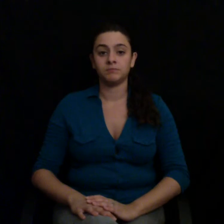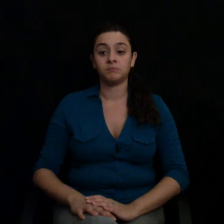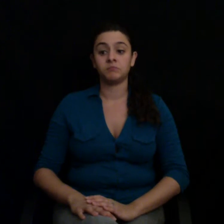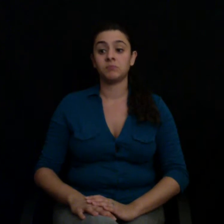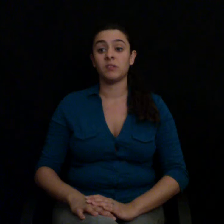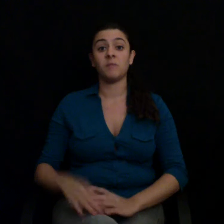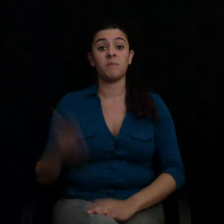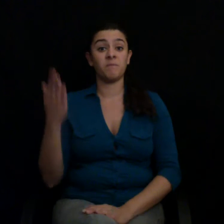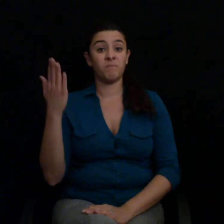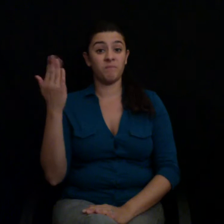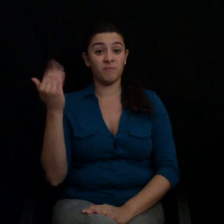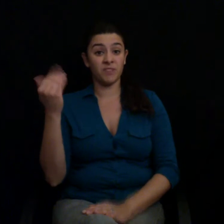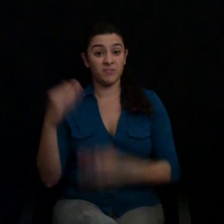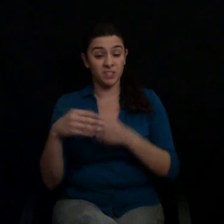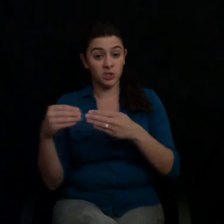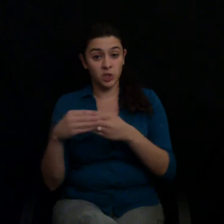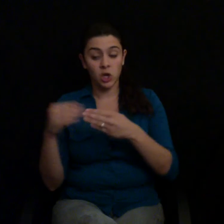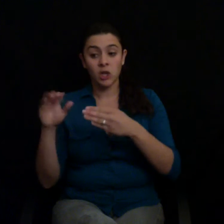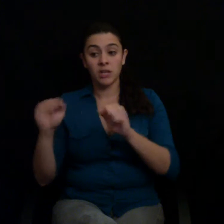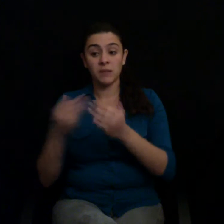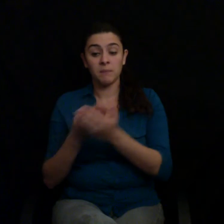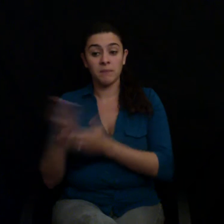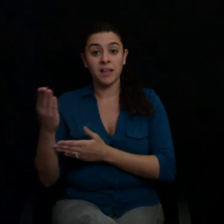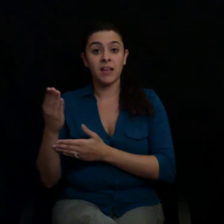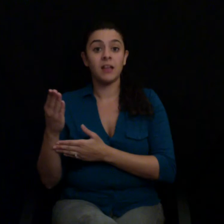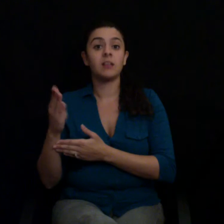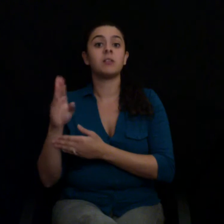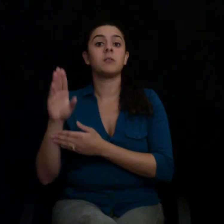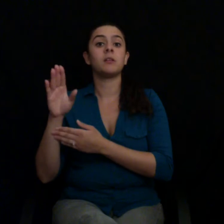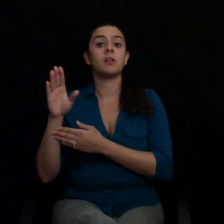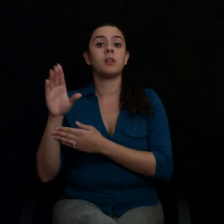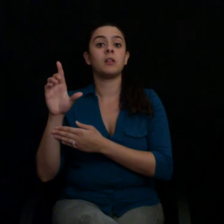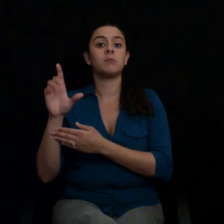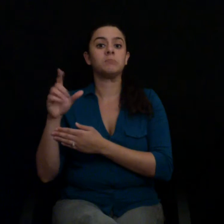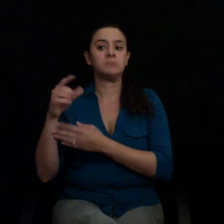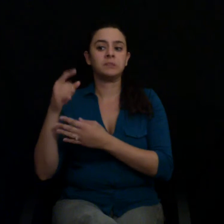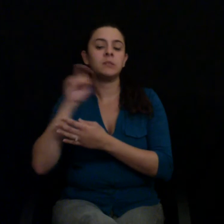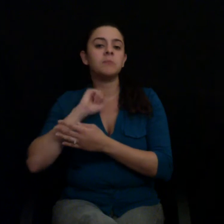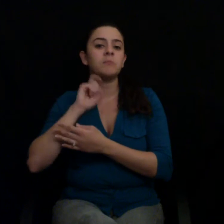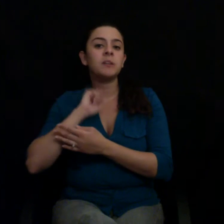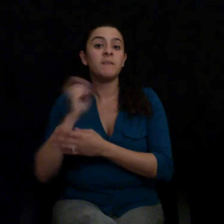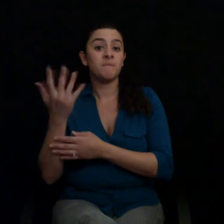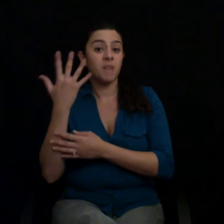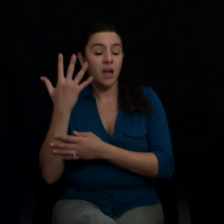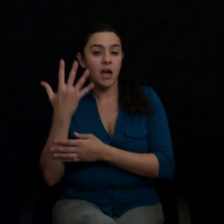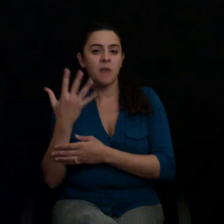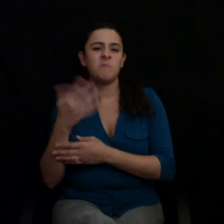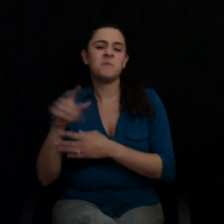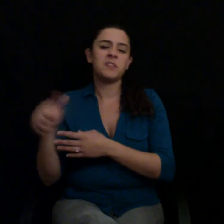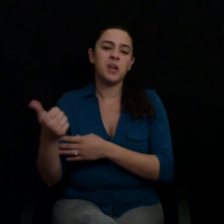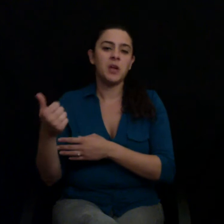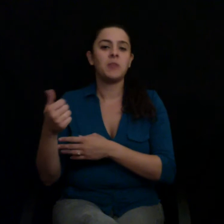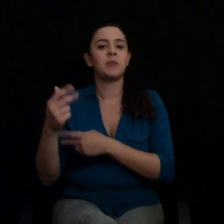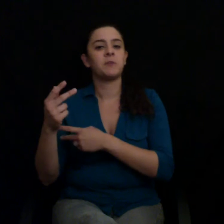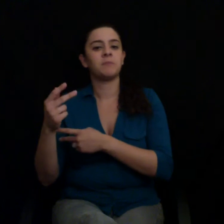$15, you get a razor, moisturizing shave cream, and 5 razor blades. But don't take my word for it. A Redditor named Rio